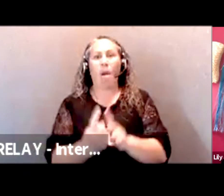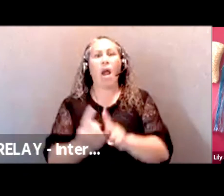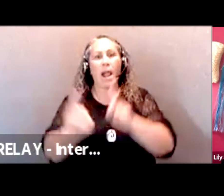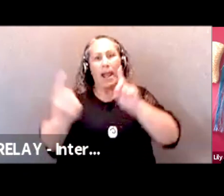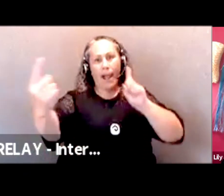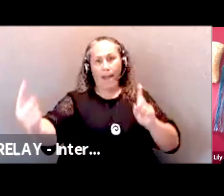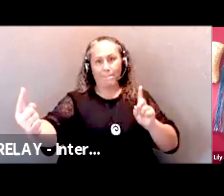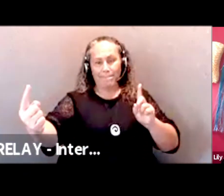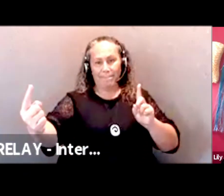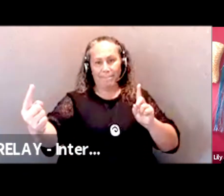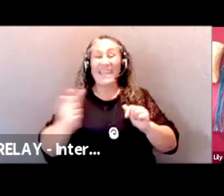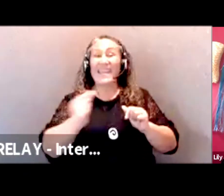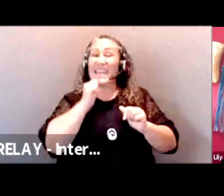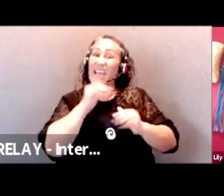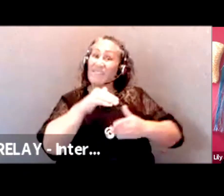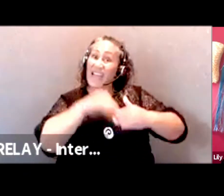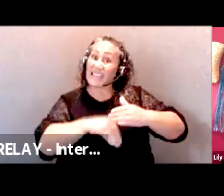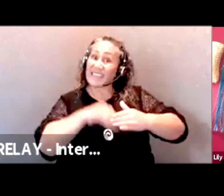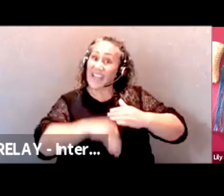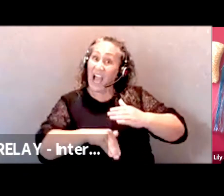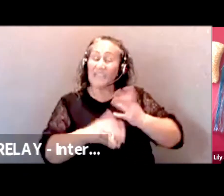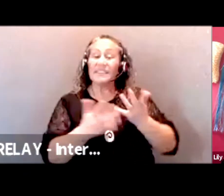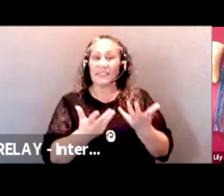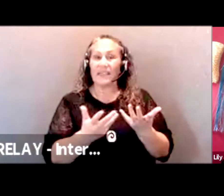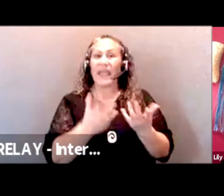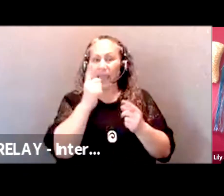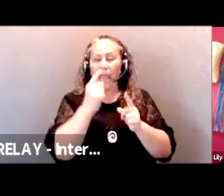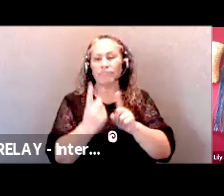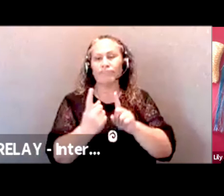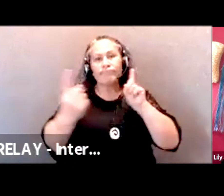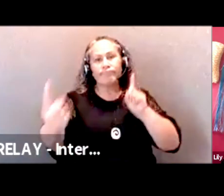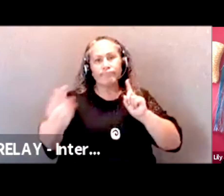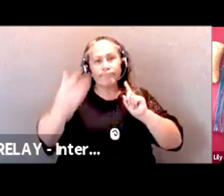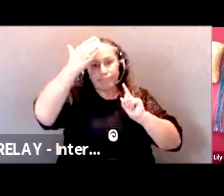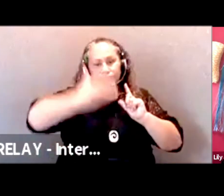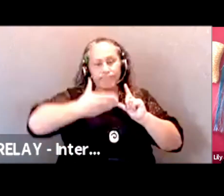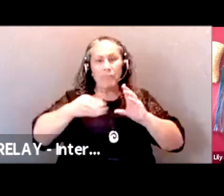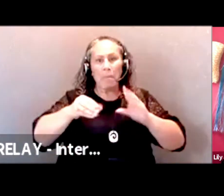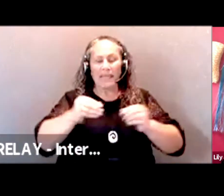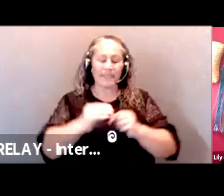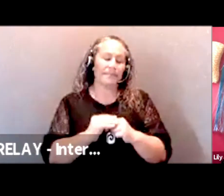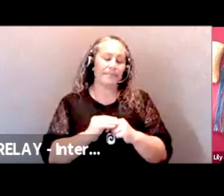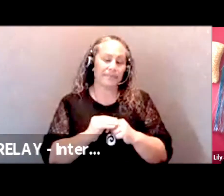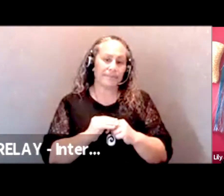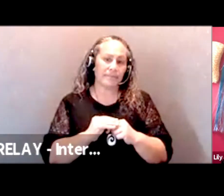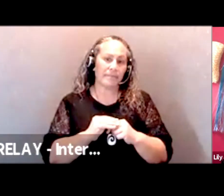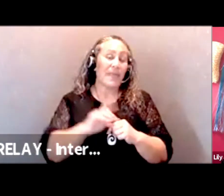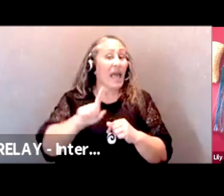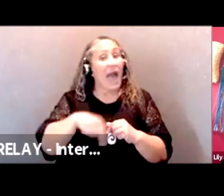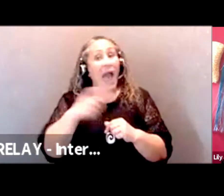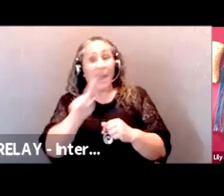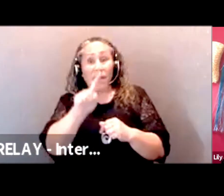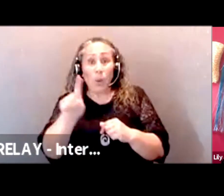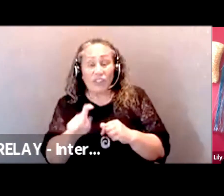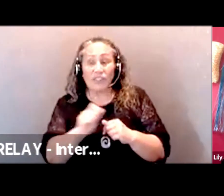option if it's inside. Another option maybe is to think about if there is somewhere that does a